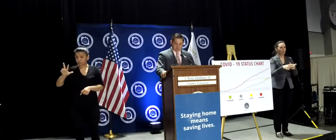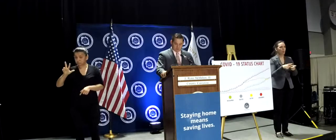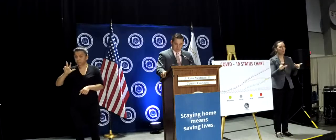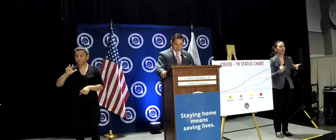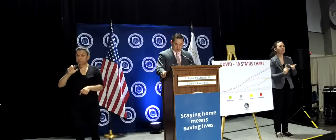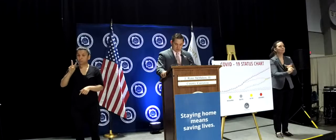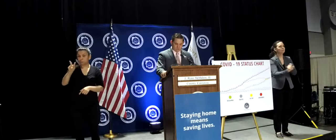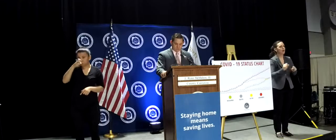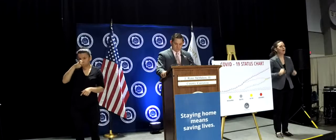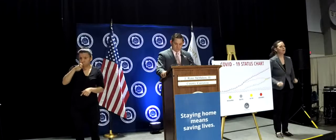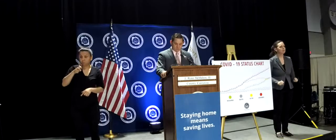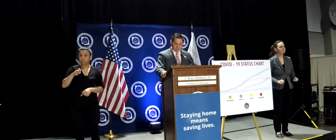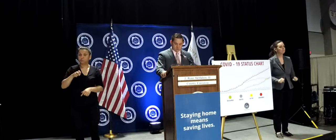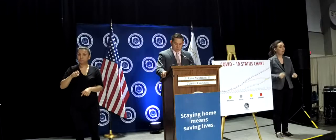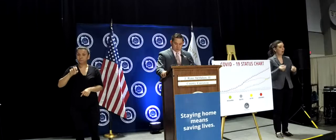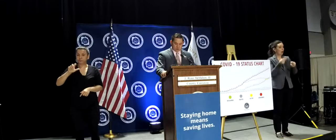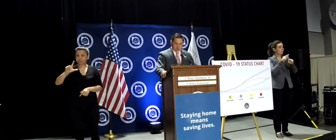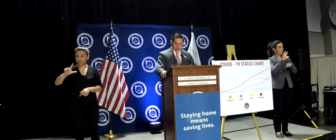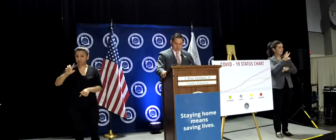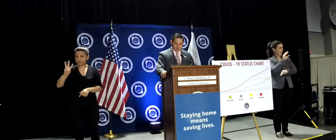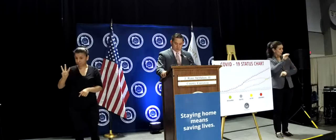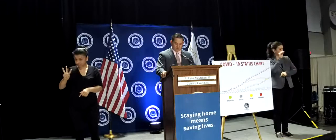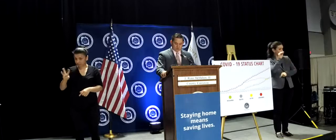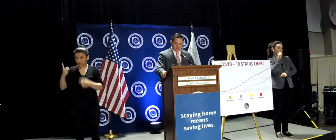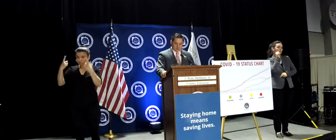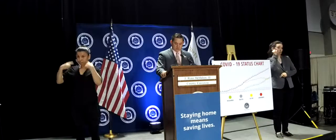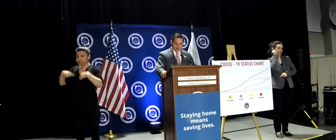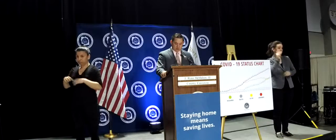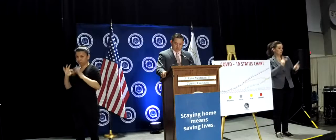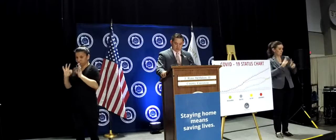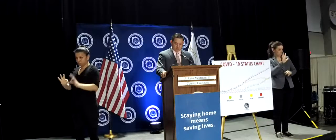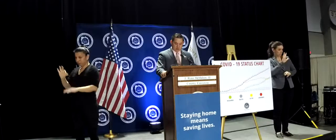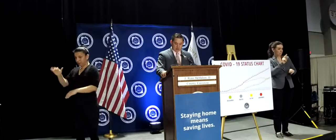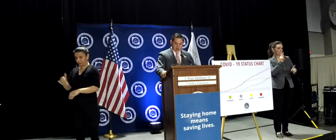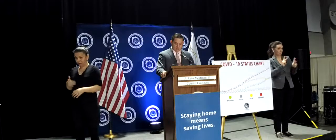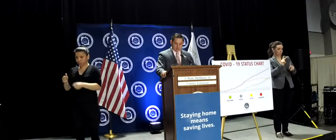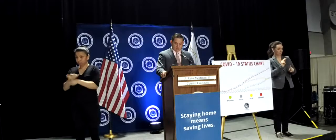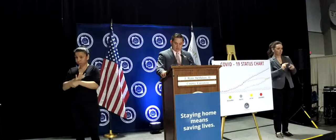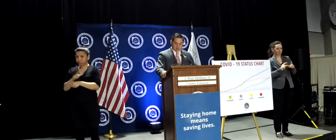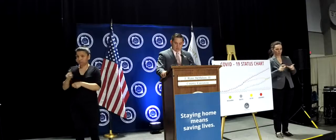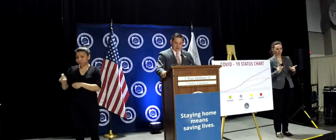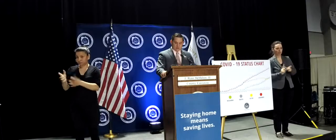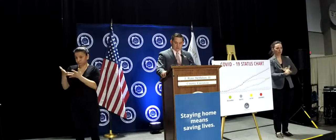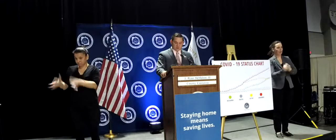up 5 from yesterday. So to give a status check, we have